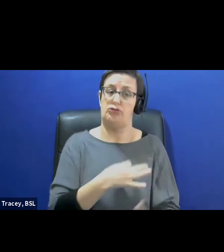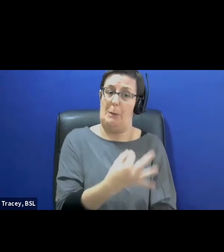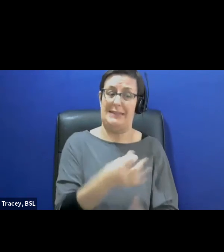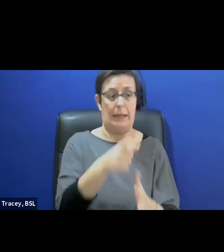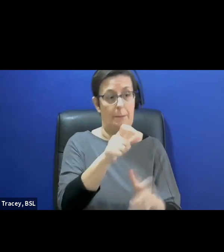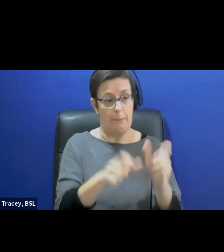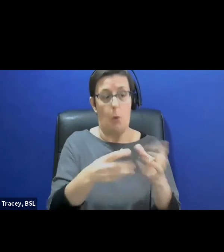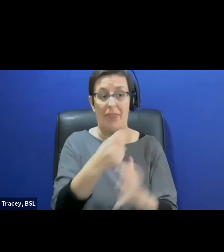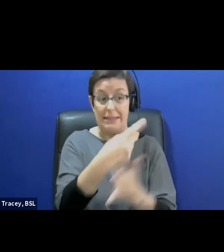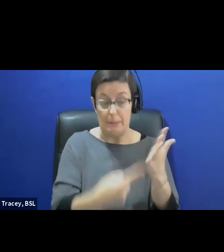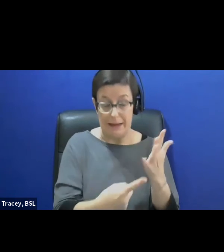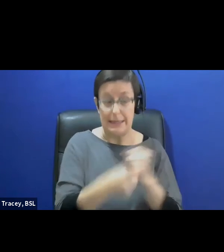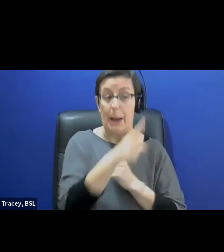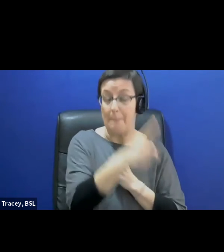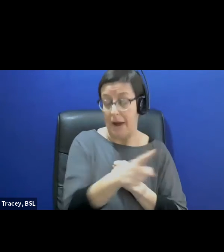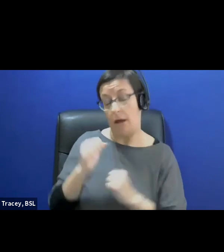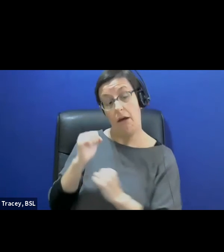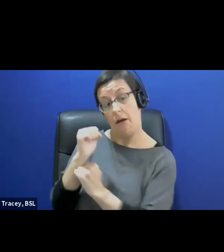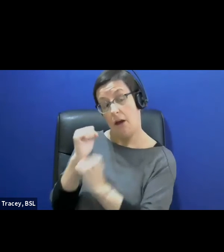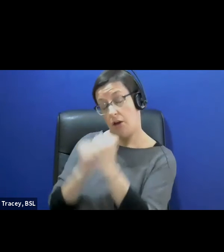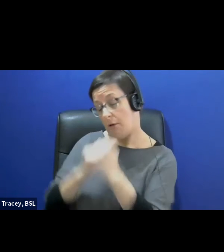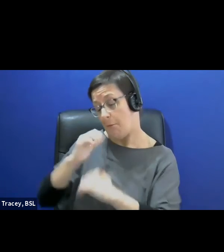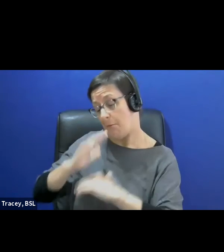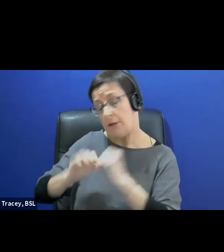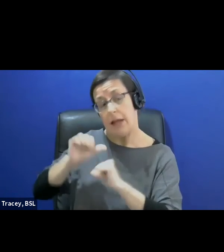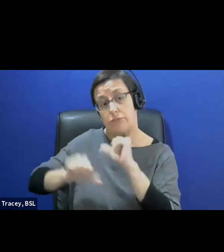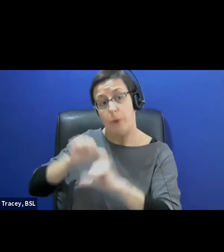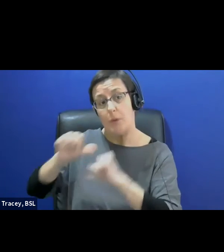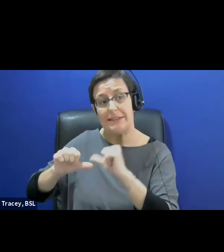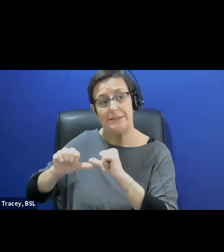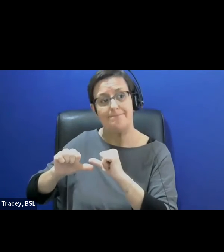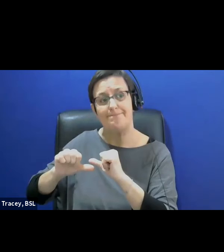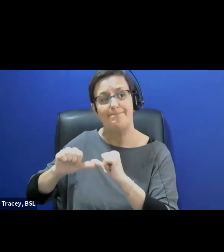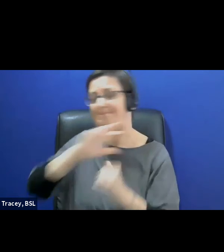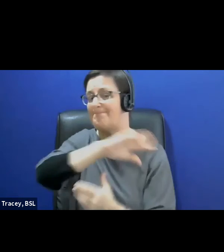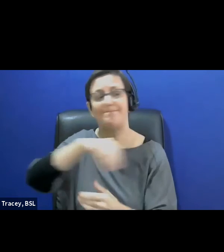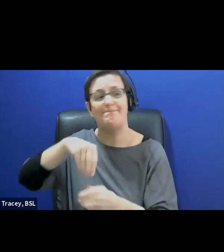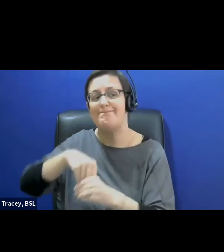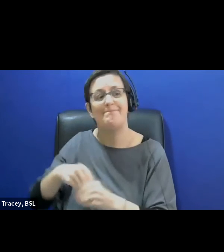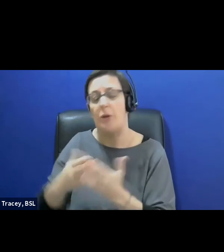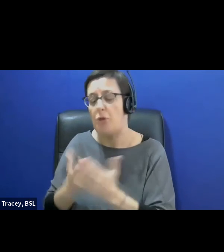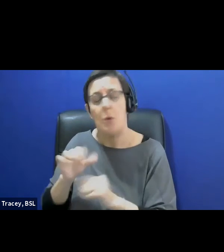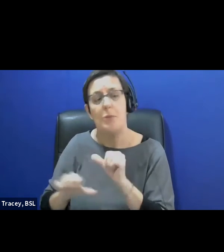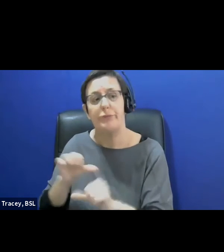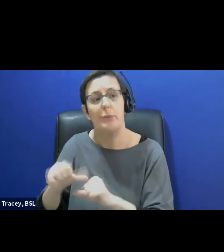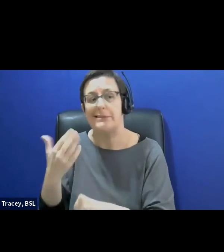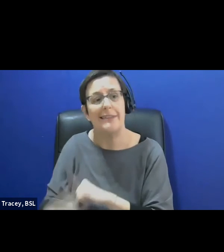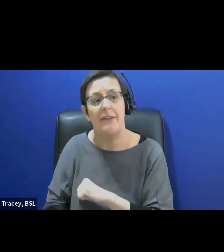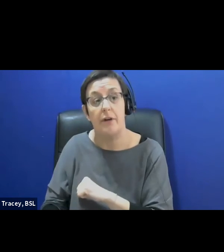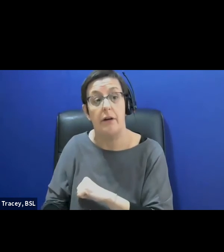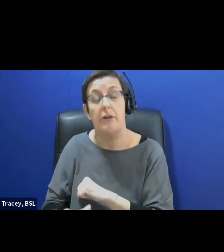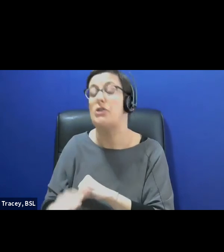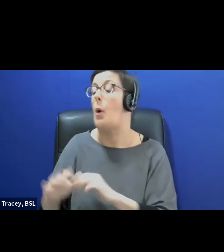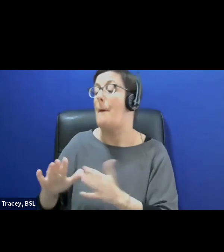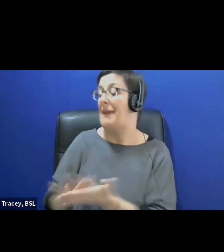again in the construction process they haven't been involved directly to the process, so that after the